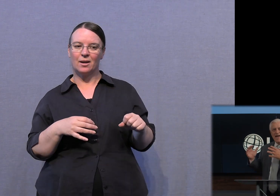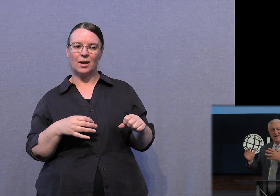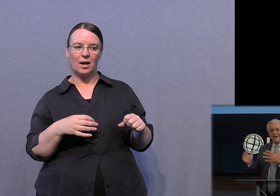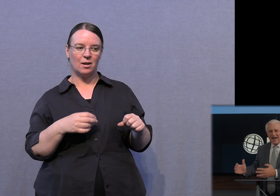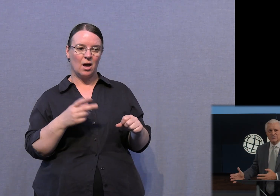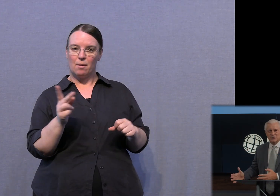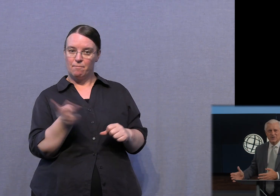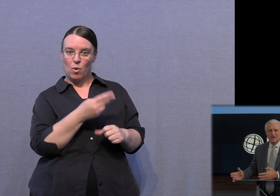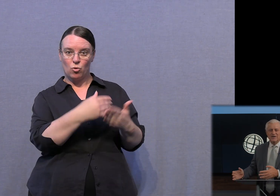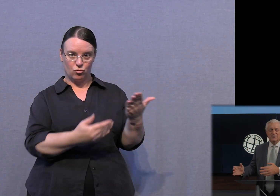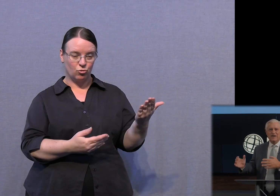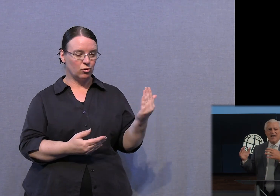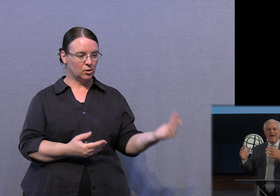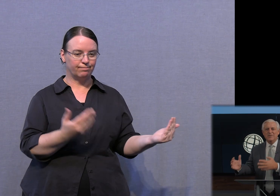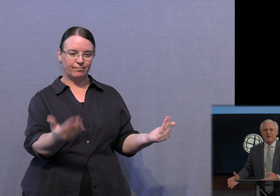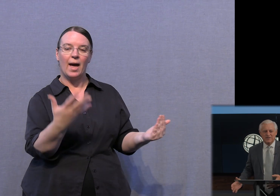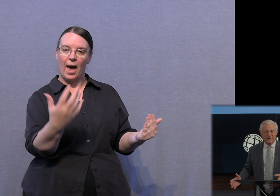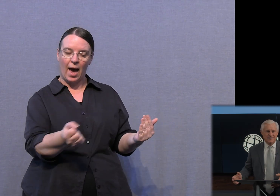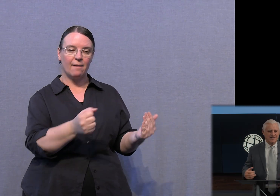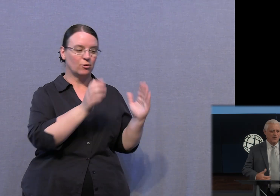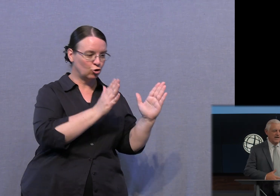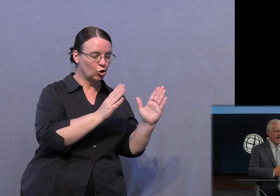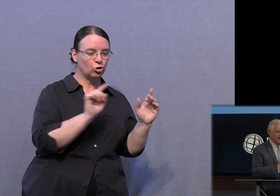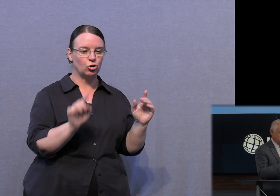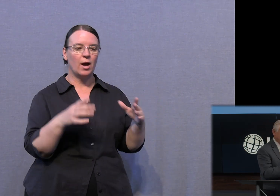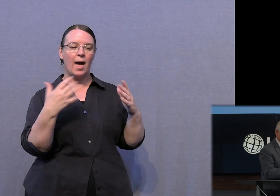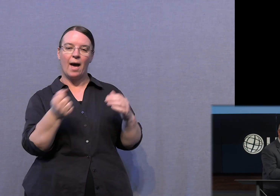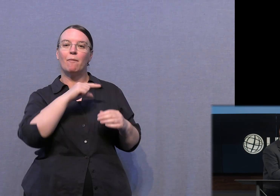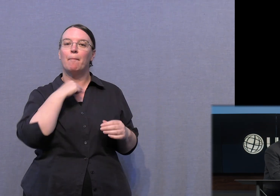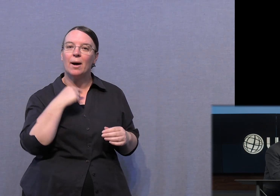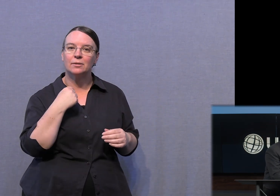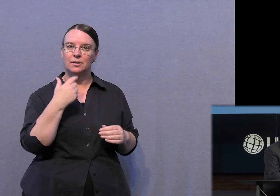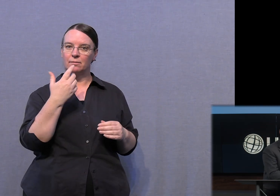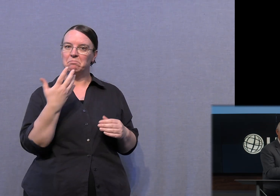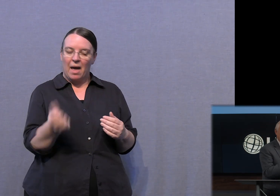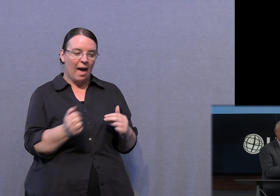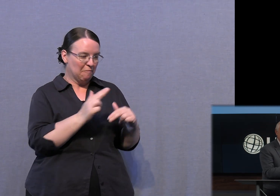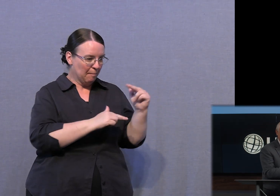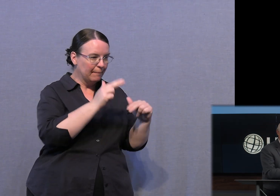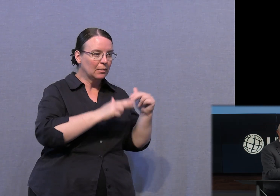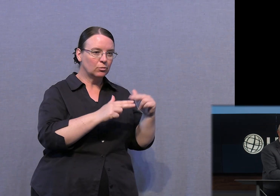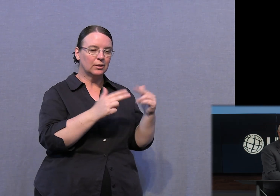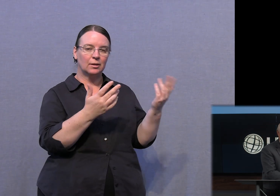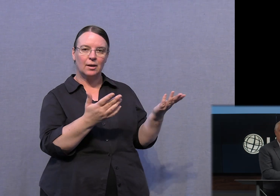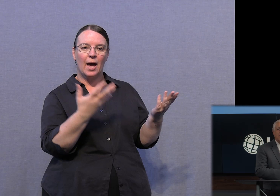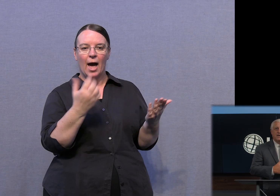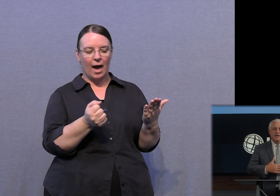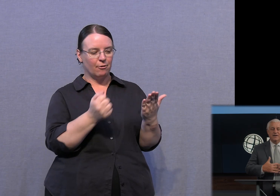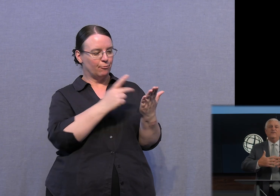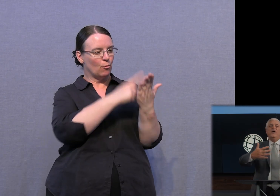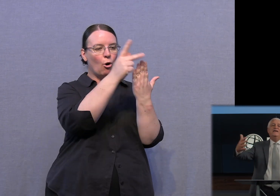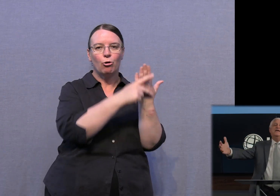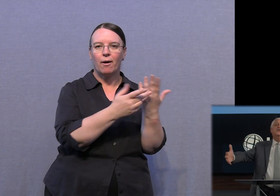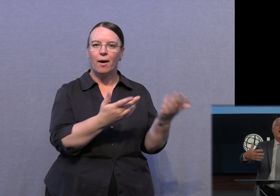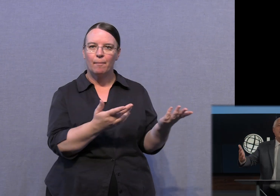we had a pastor, we had a building, we had a structure, we had schedule.